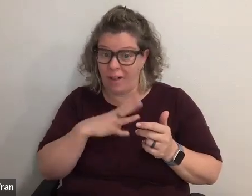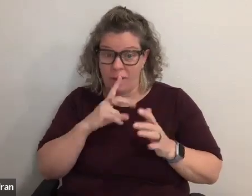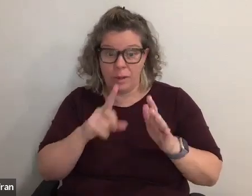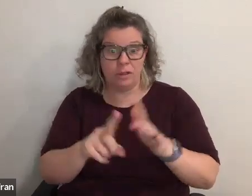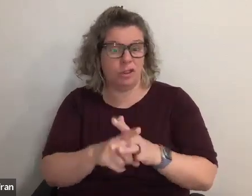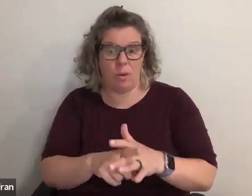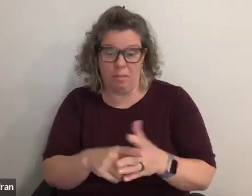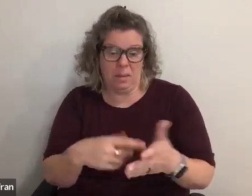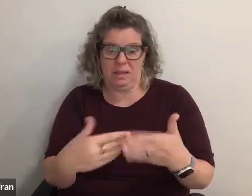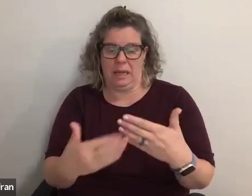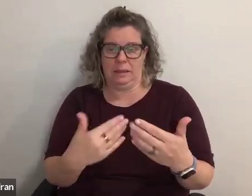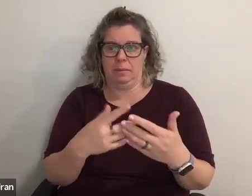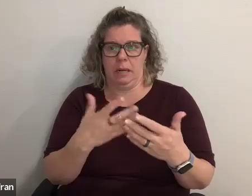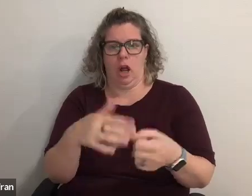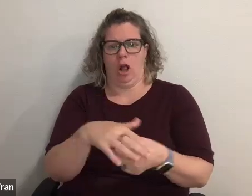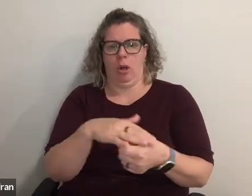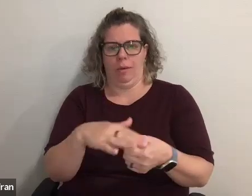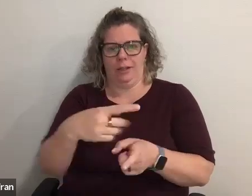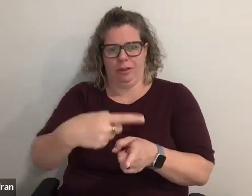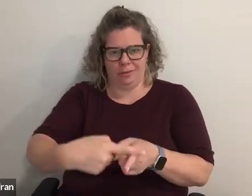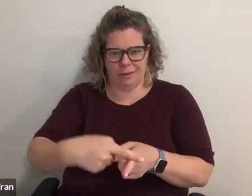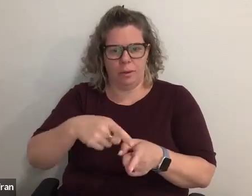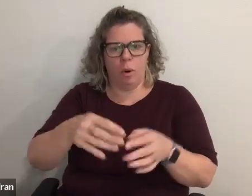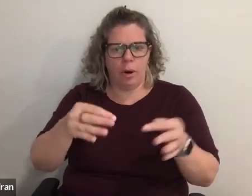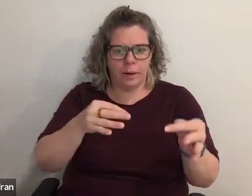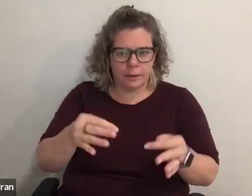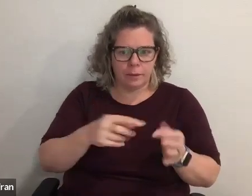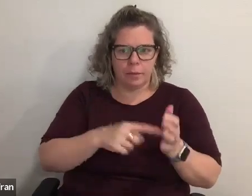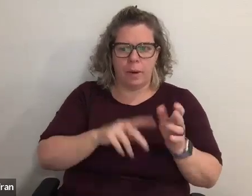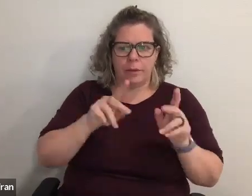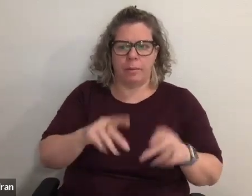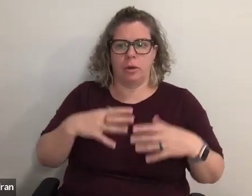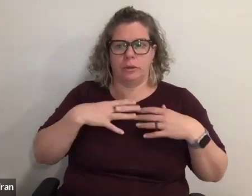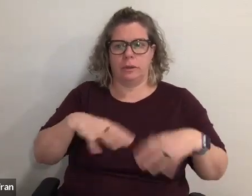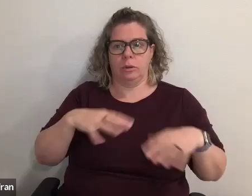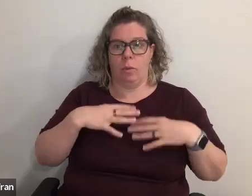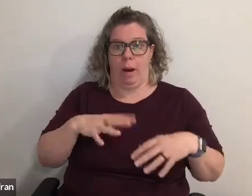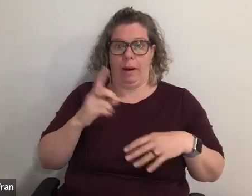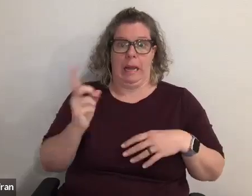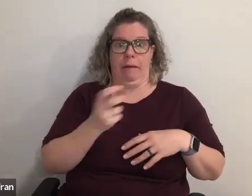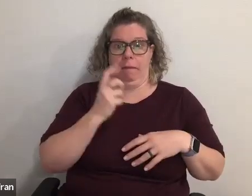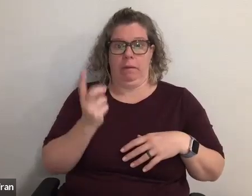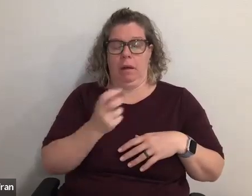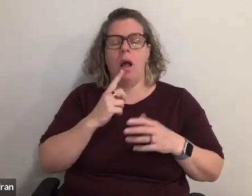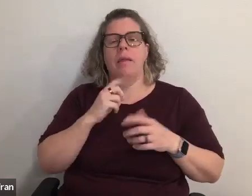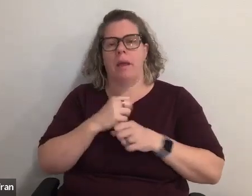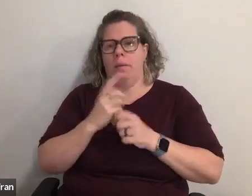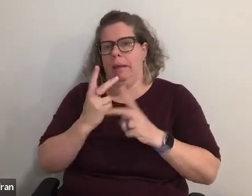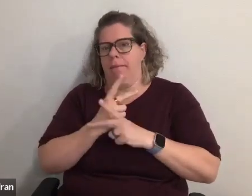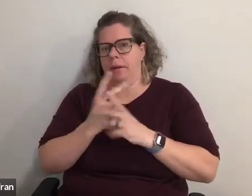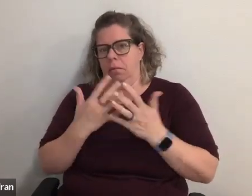as we have, somewhat of a location or even like a description of what the person's wearing, we can usually make that work.